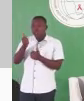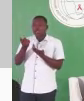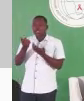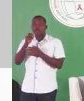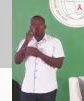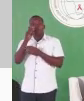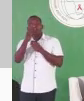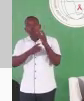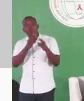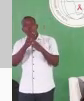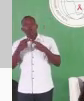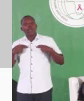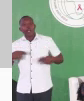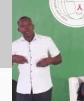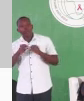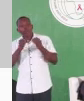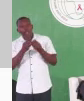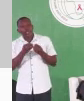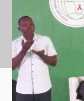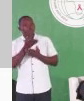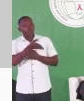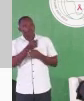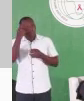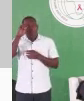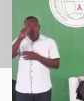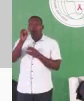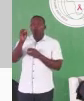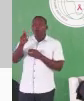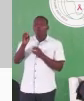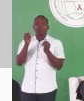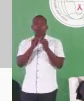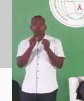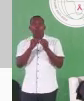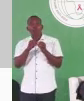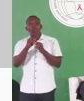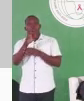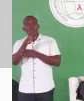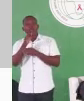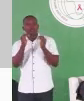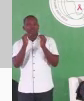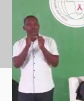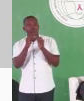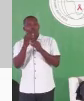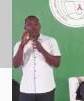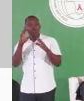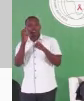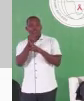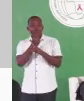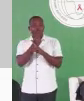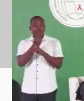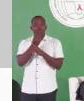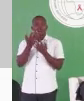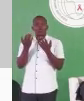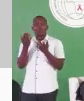WHO, for one or more of 3 levels of achievement of path to elimination, or